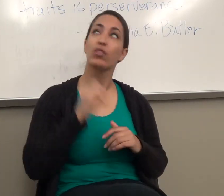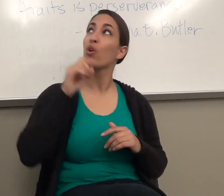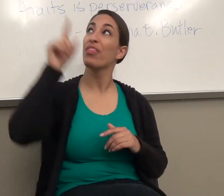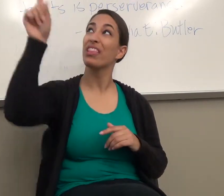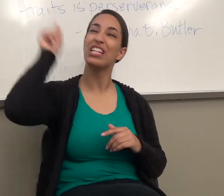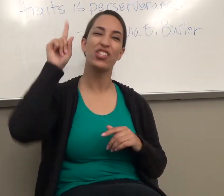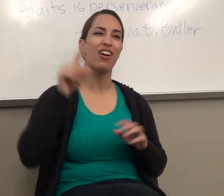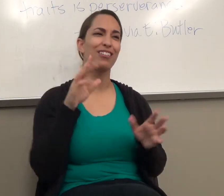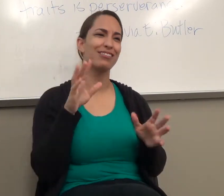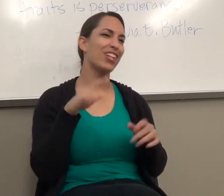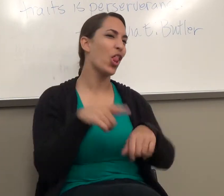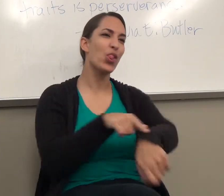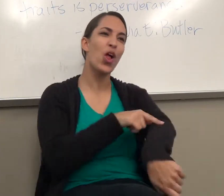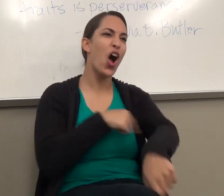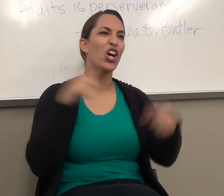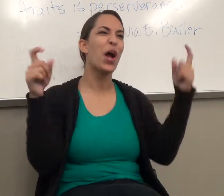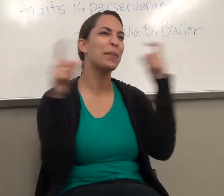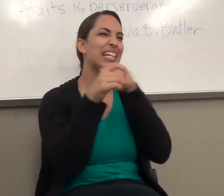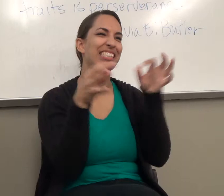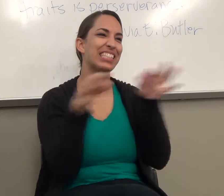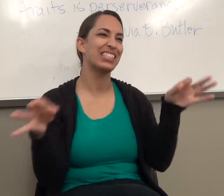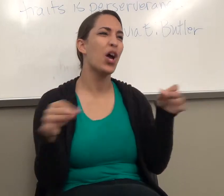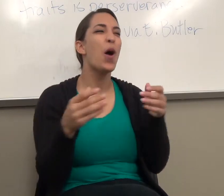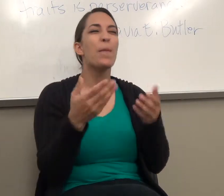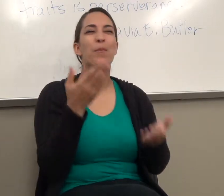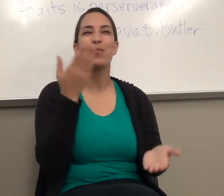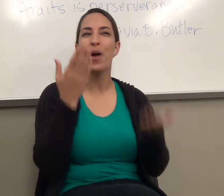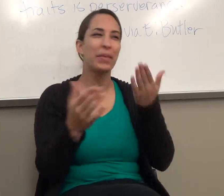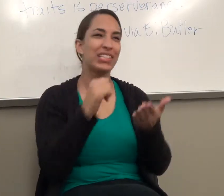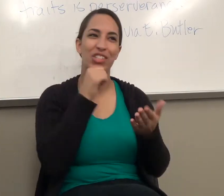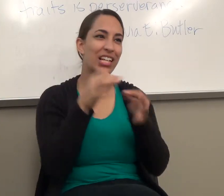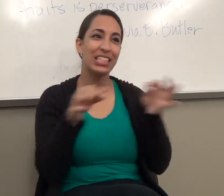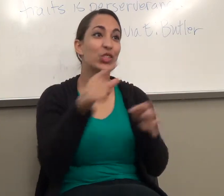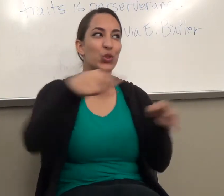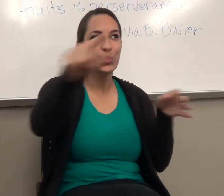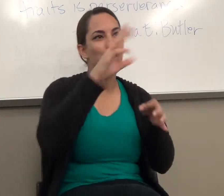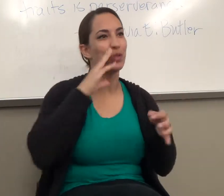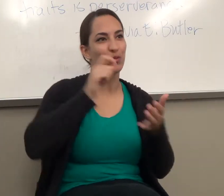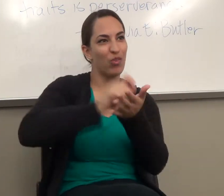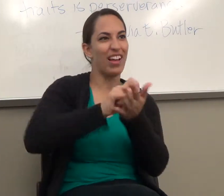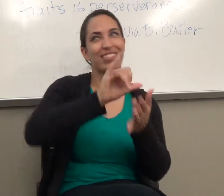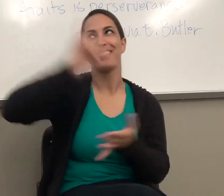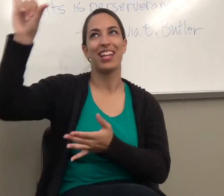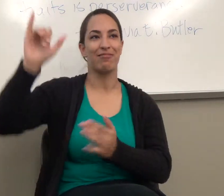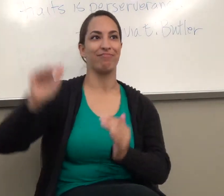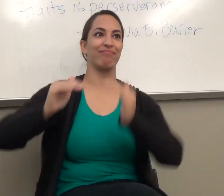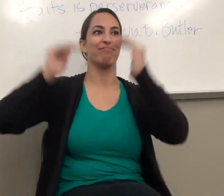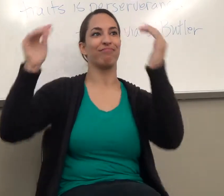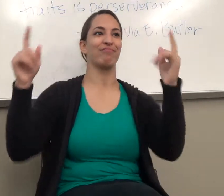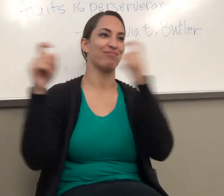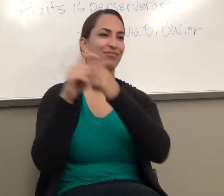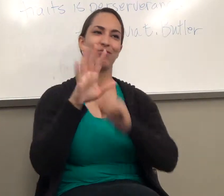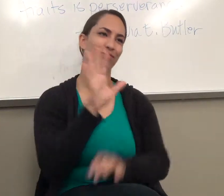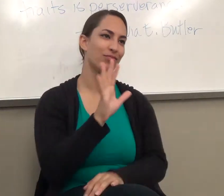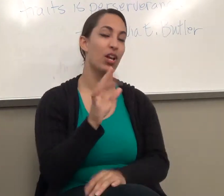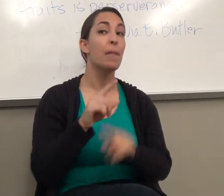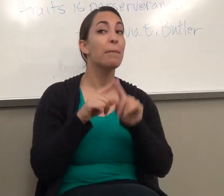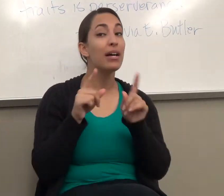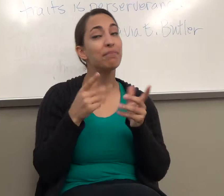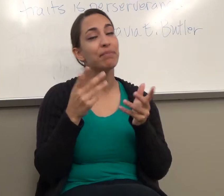complicated sentences. Probably not sentences you're going to be writing in your papers, but they're good examples of how this happens.